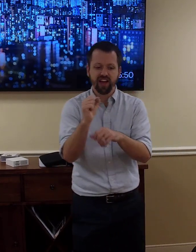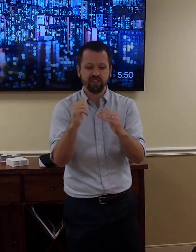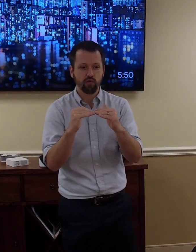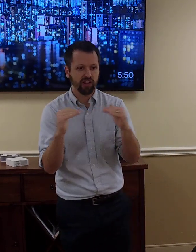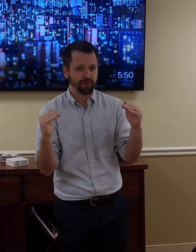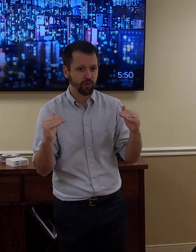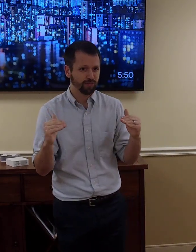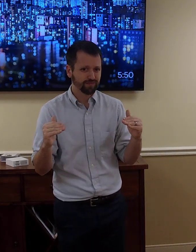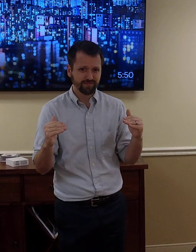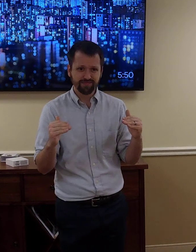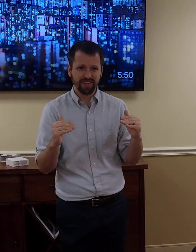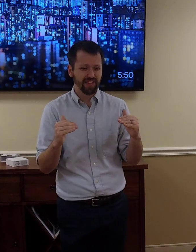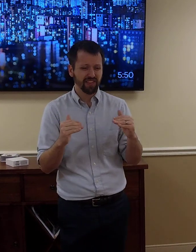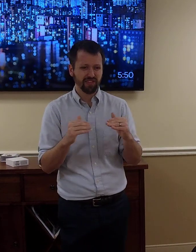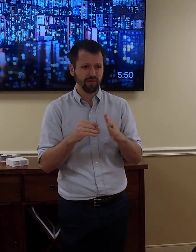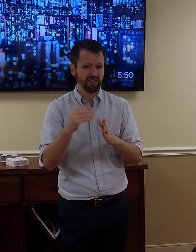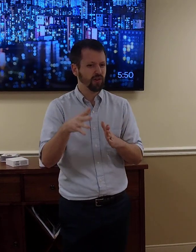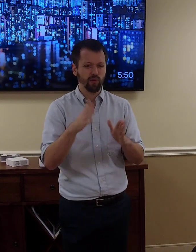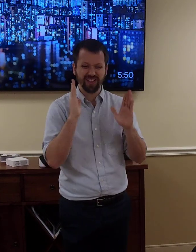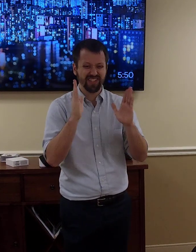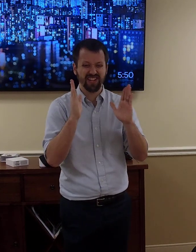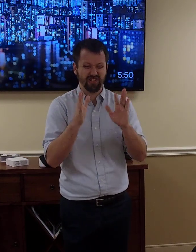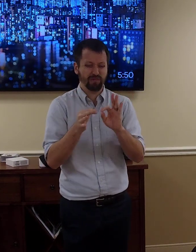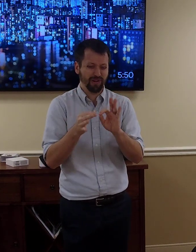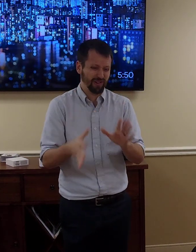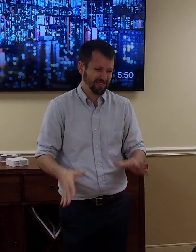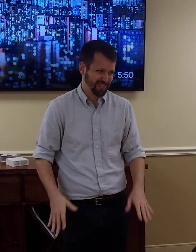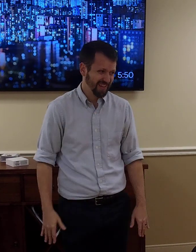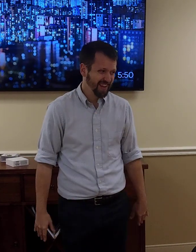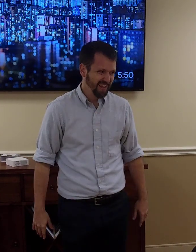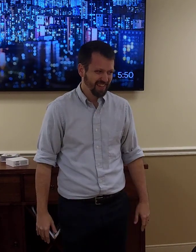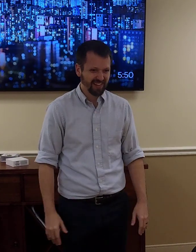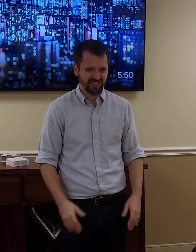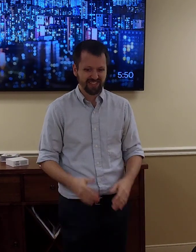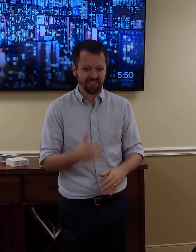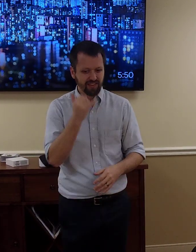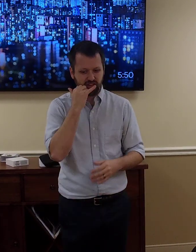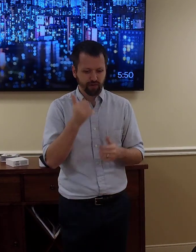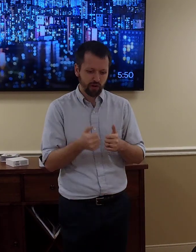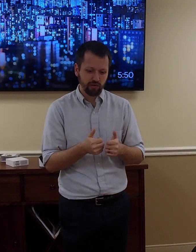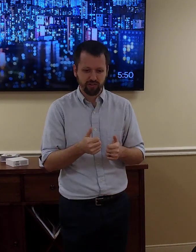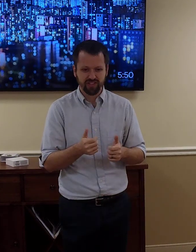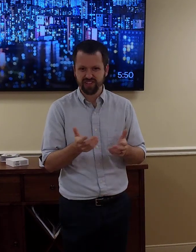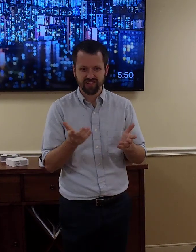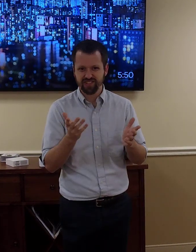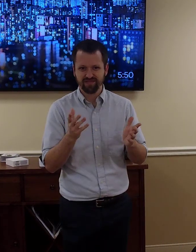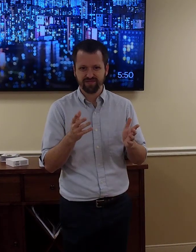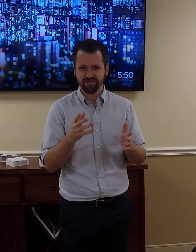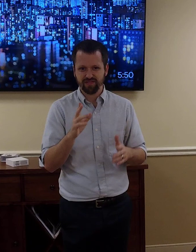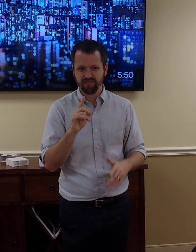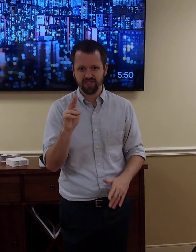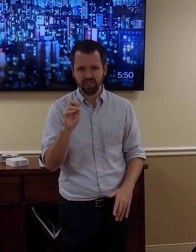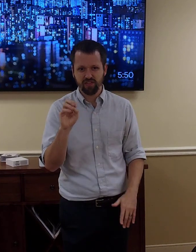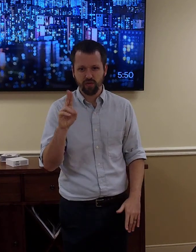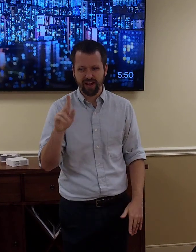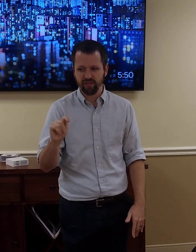school level, the students don't watch the interpreters. They just sit on their phones or they just zone out. They